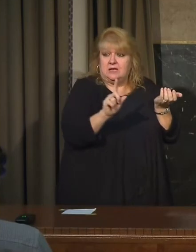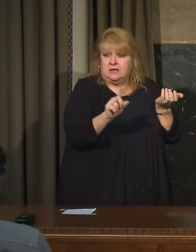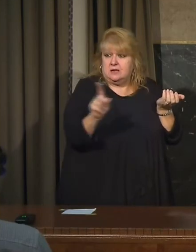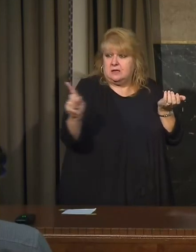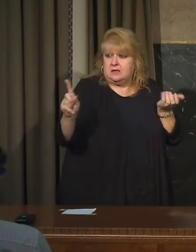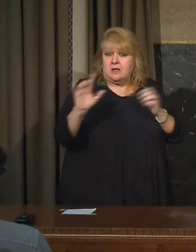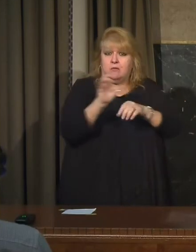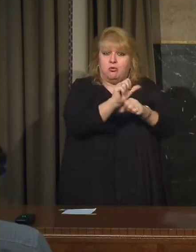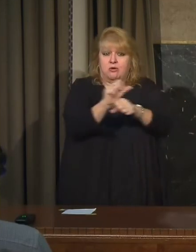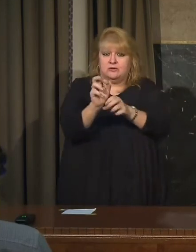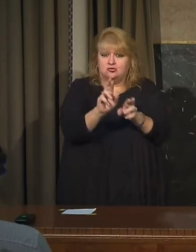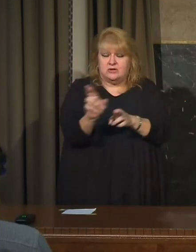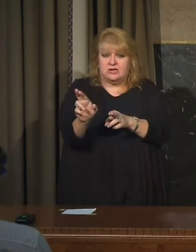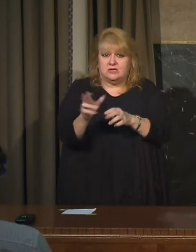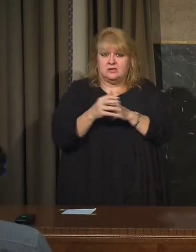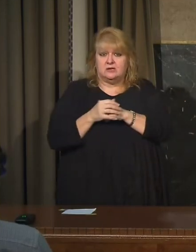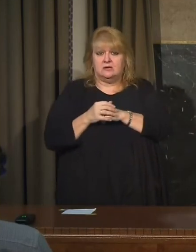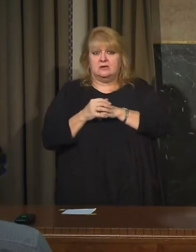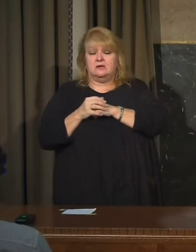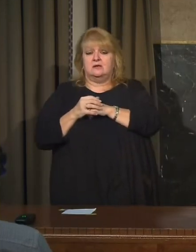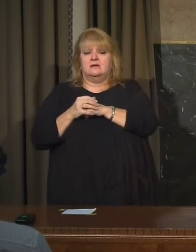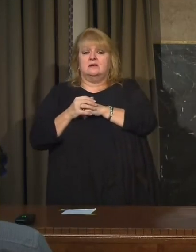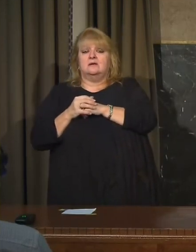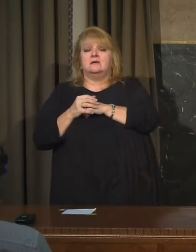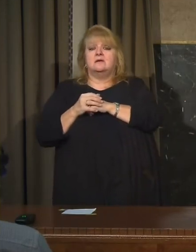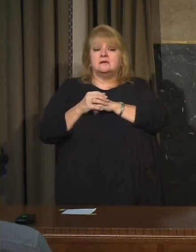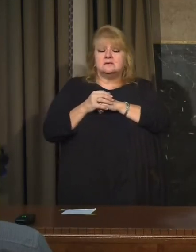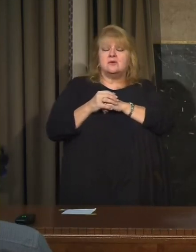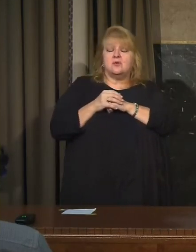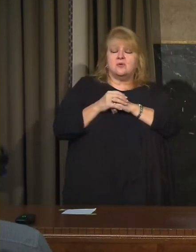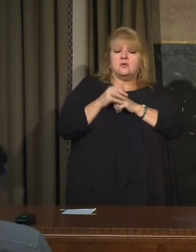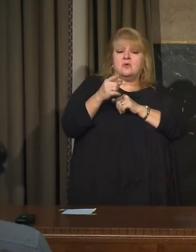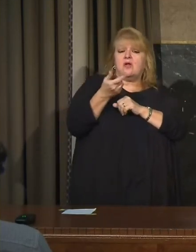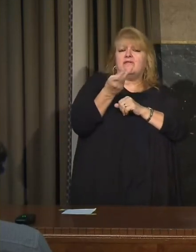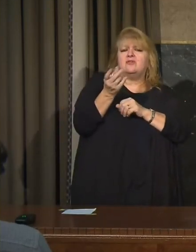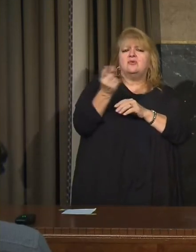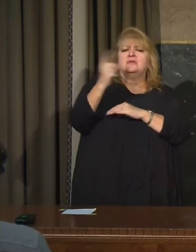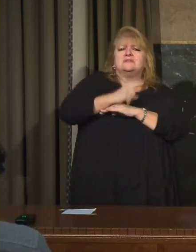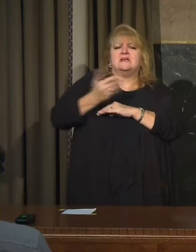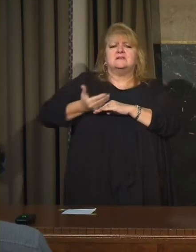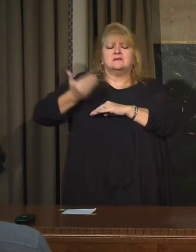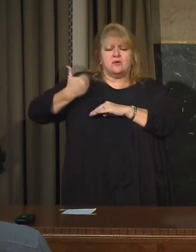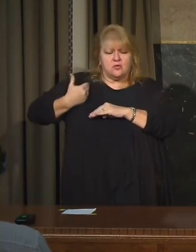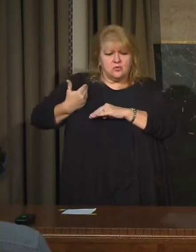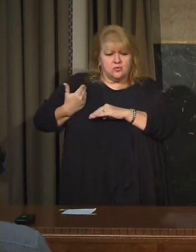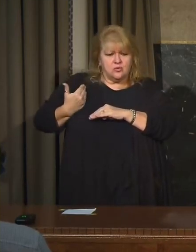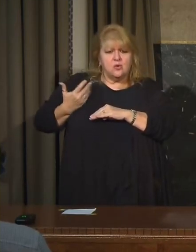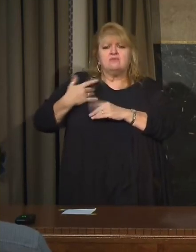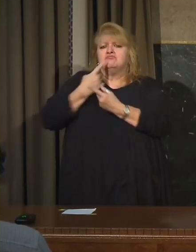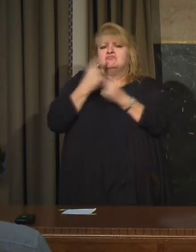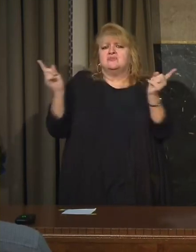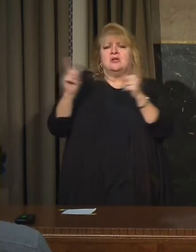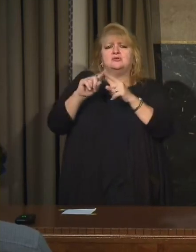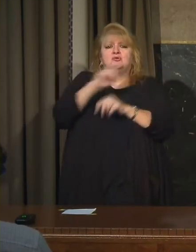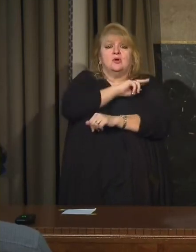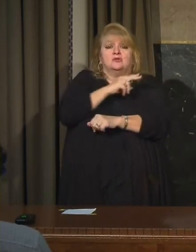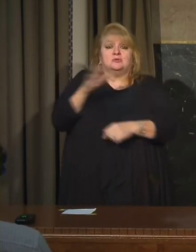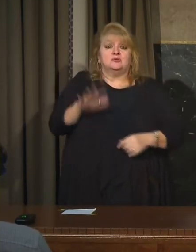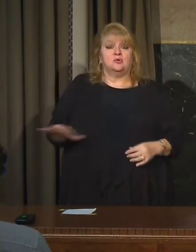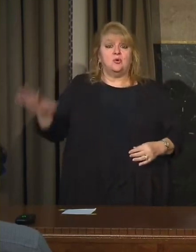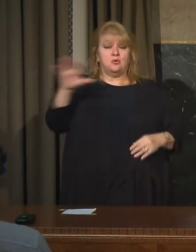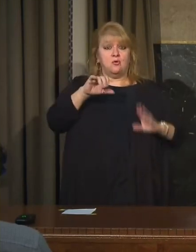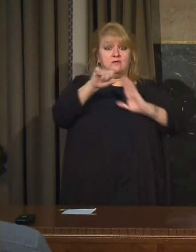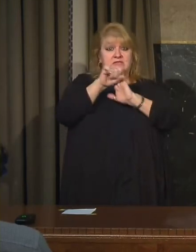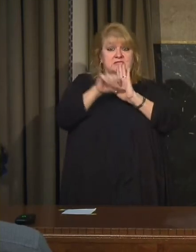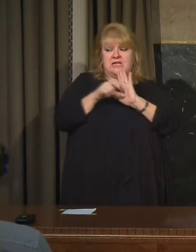lagging, really surpassing the supply right now. A couple days ago, we announced to hospitals across the state that they